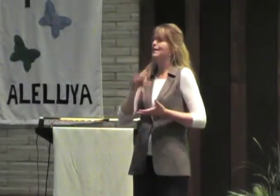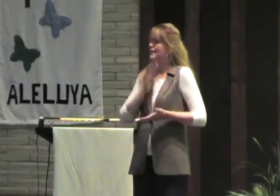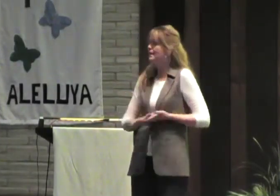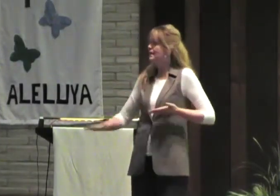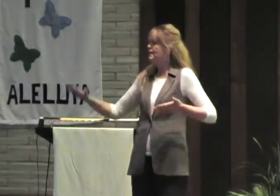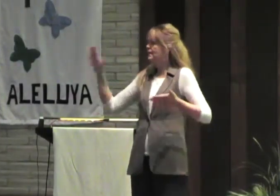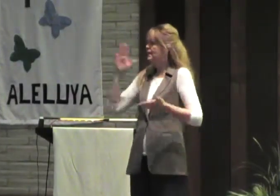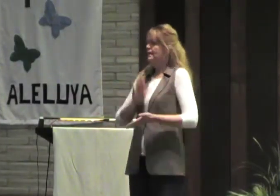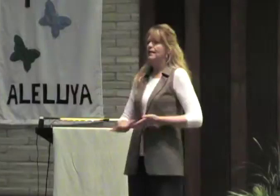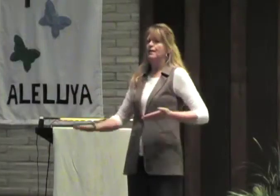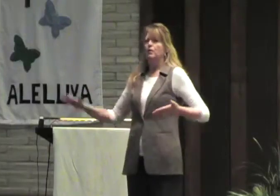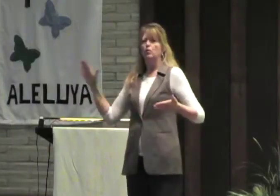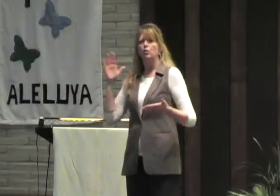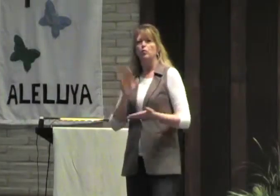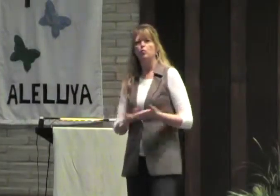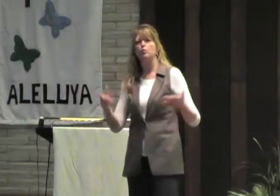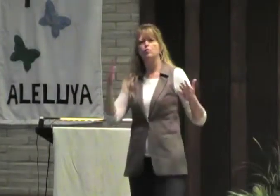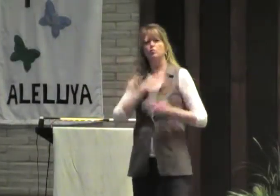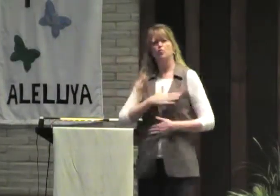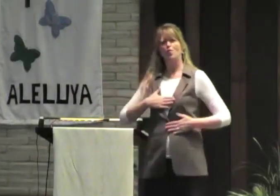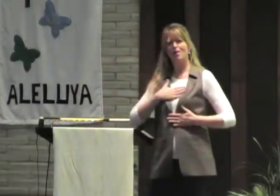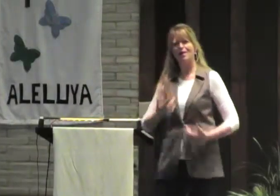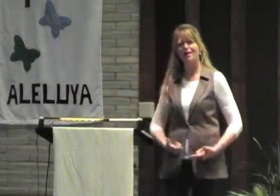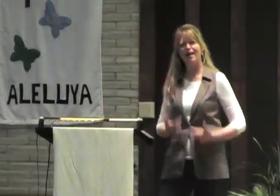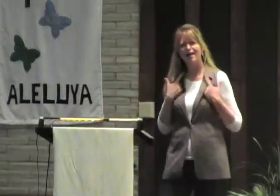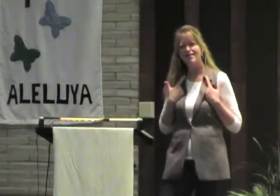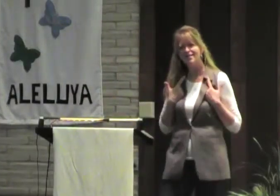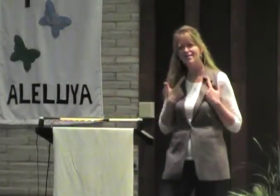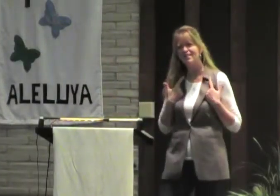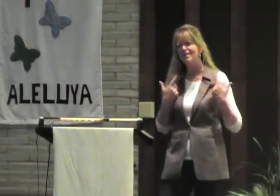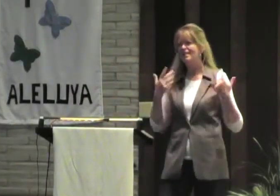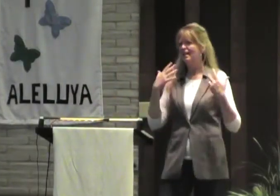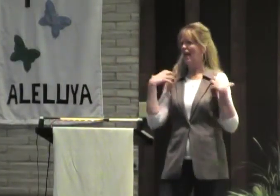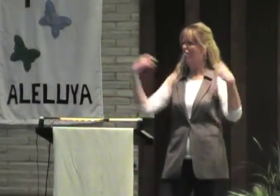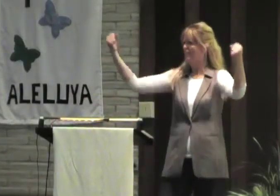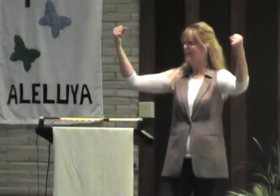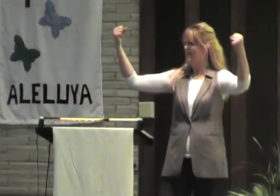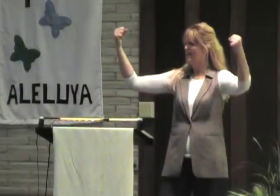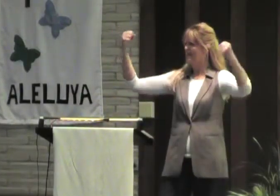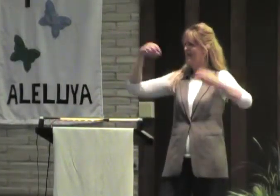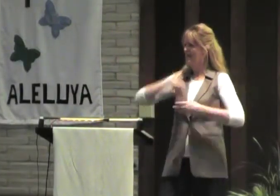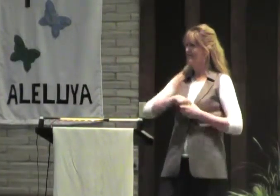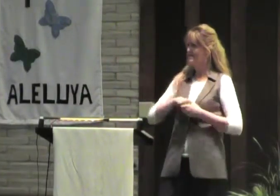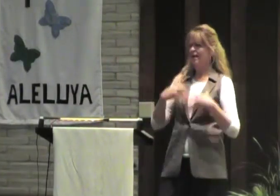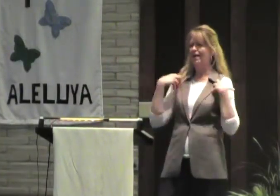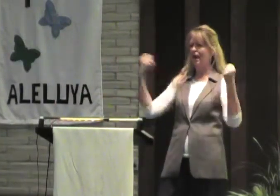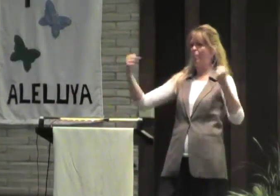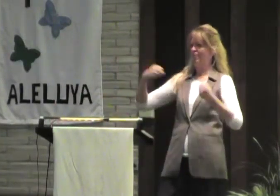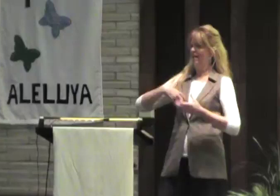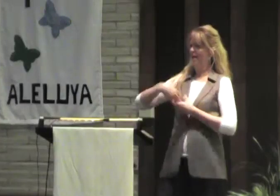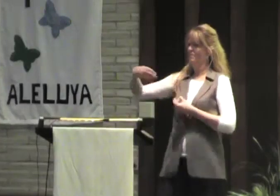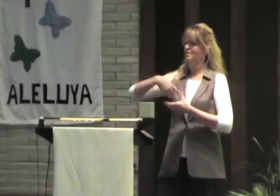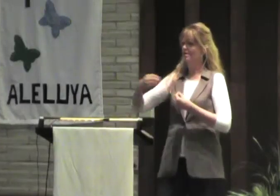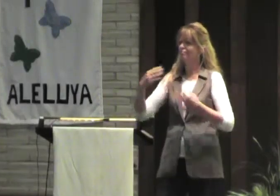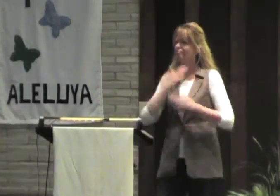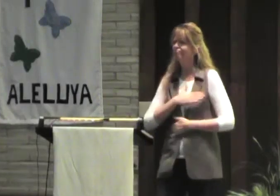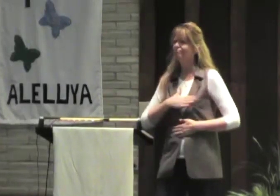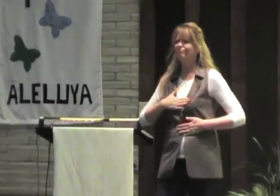left inside, and you cleansed yourself of all of that? You could really enjoy life. You could be healthy inside, healthy